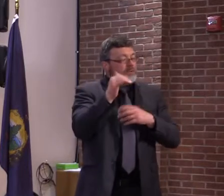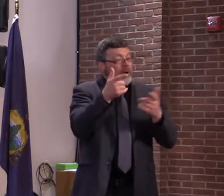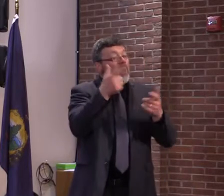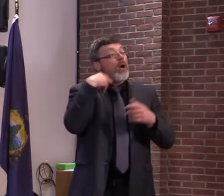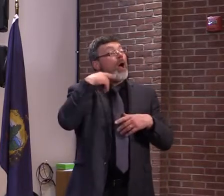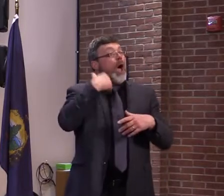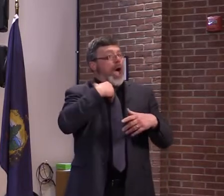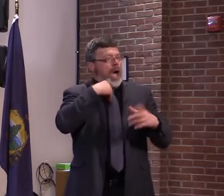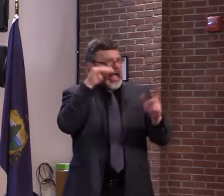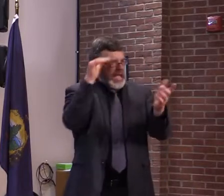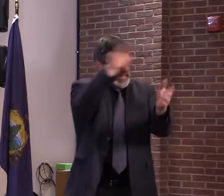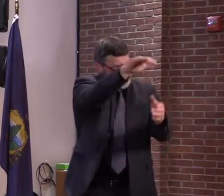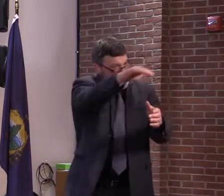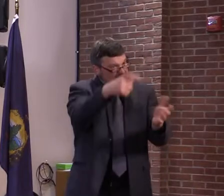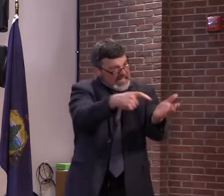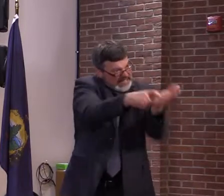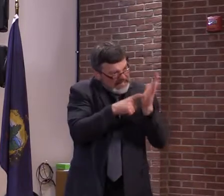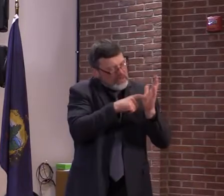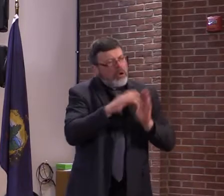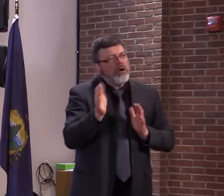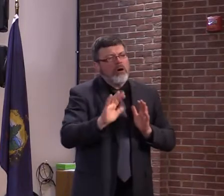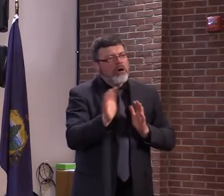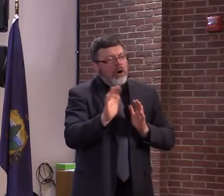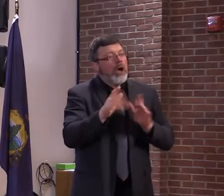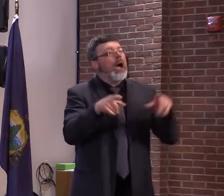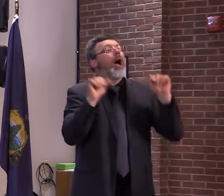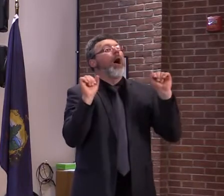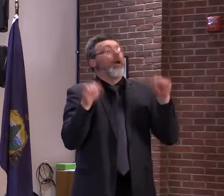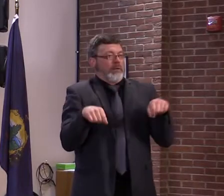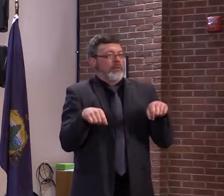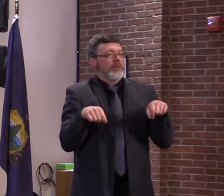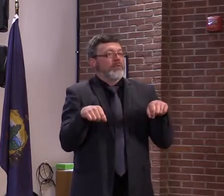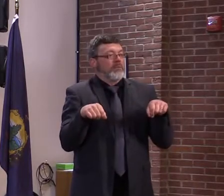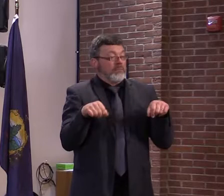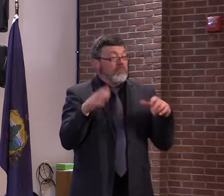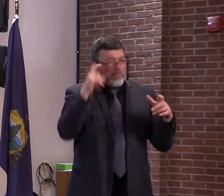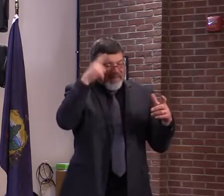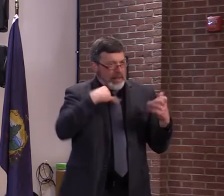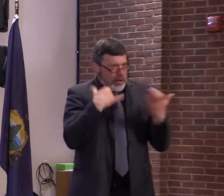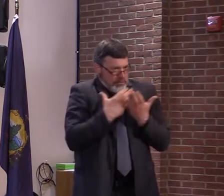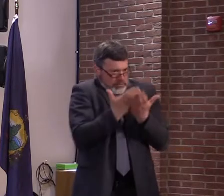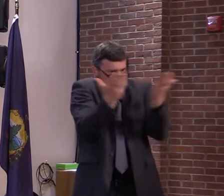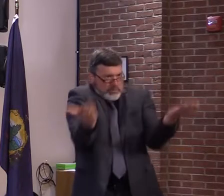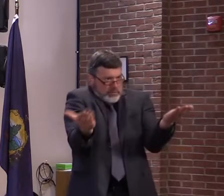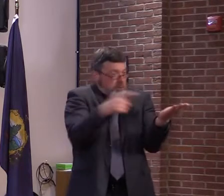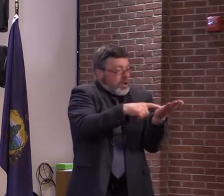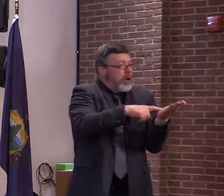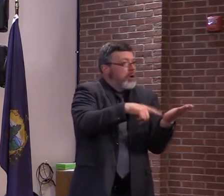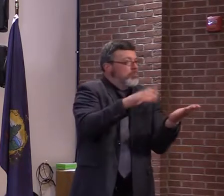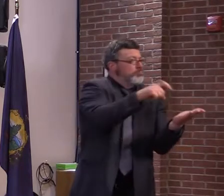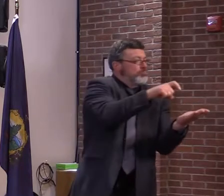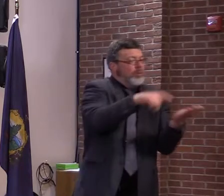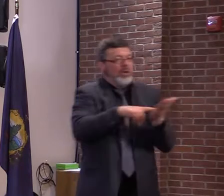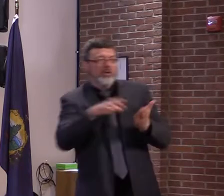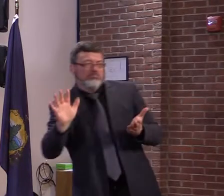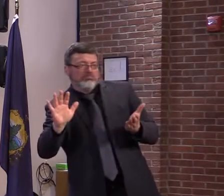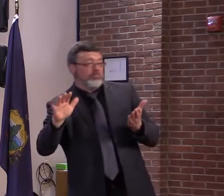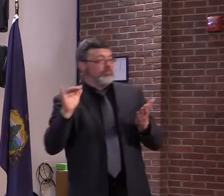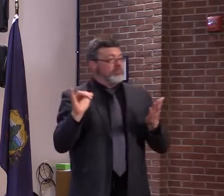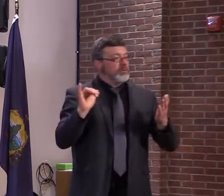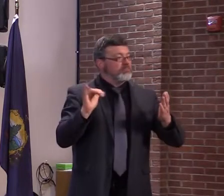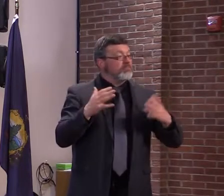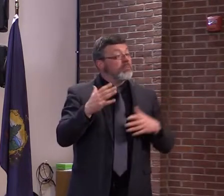I believe it will be more beneficial for people age 65 or older, or people age 50